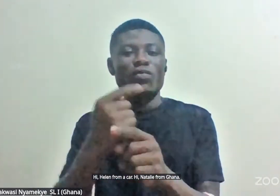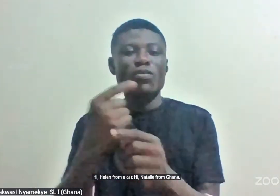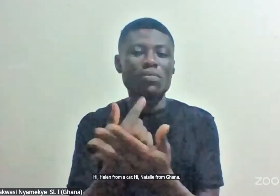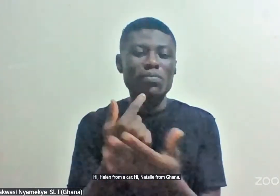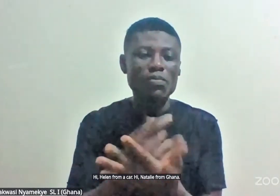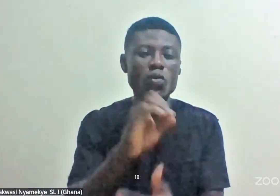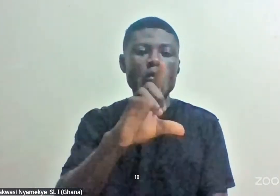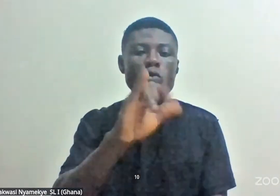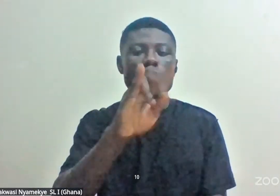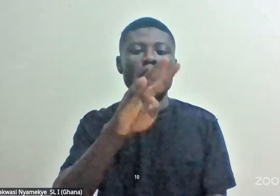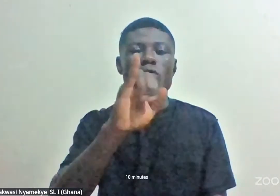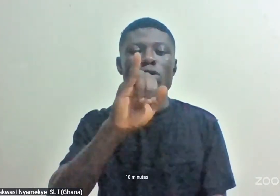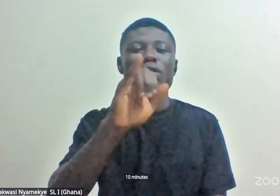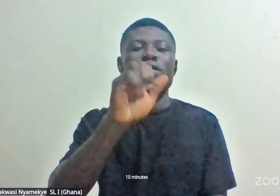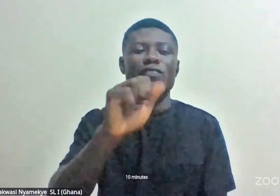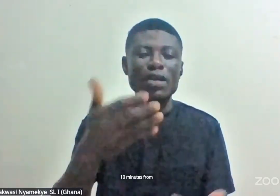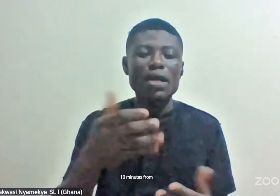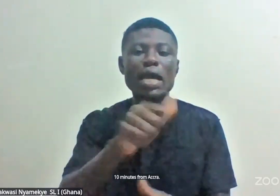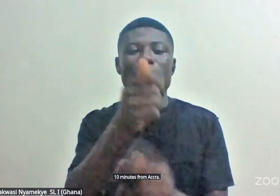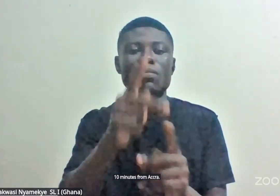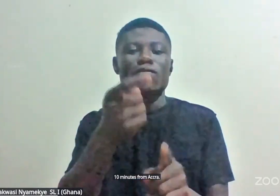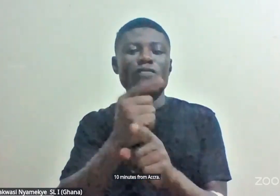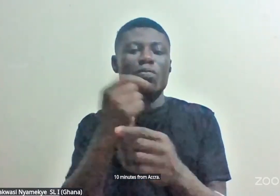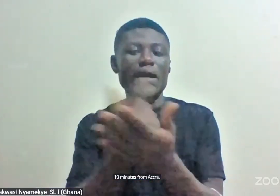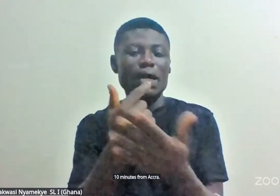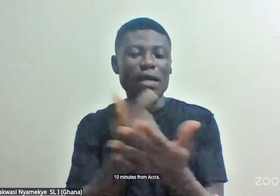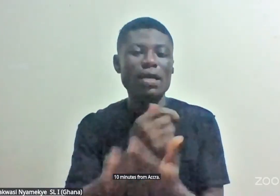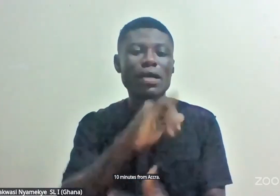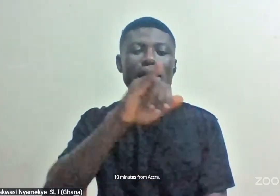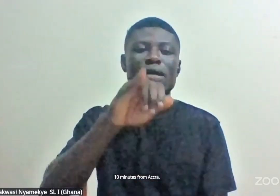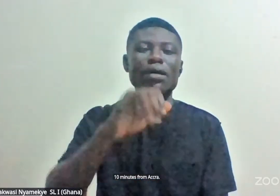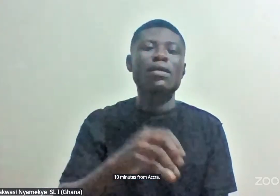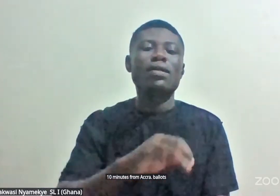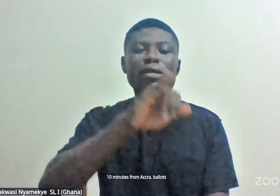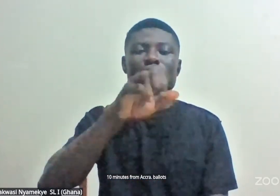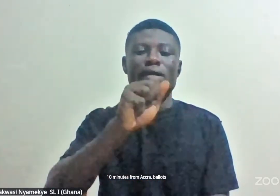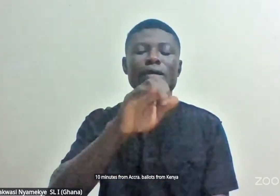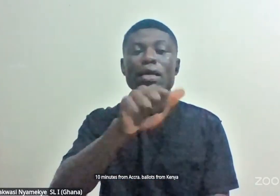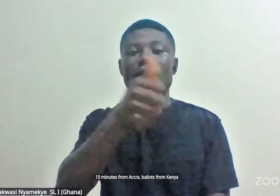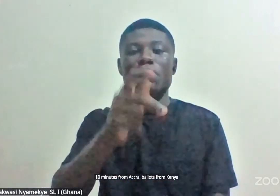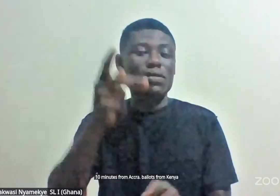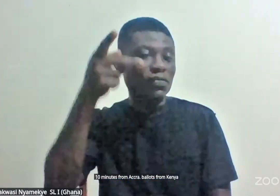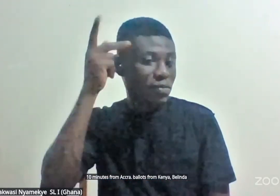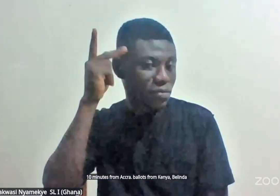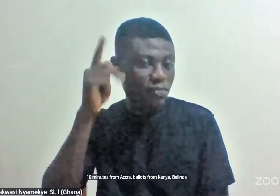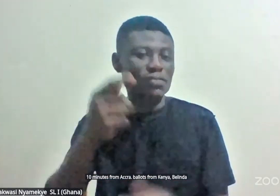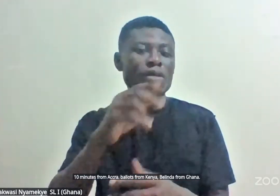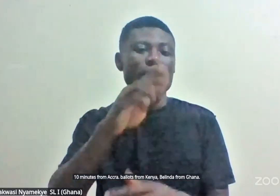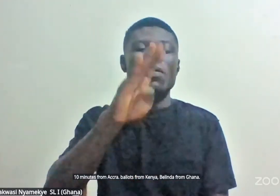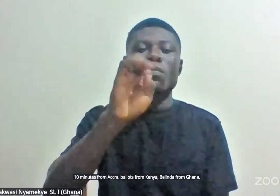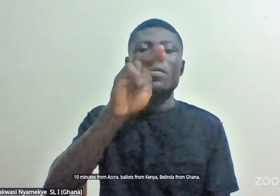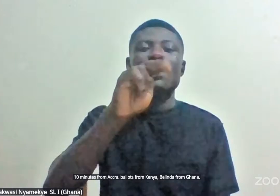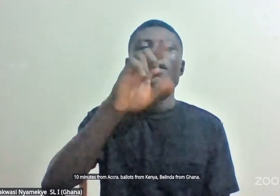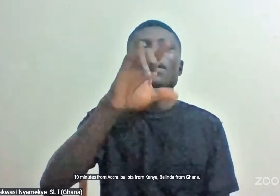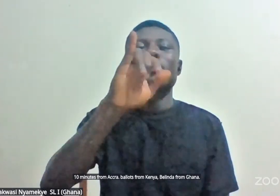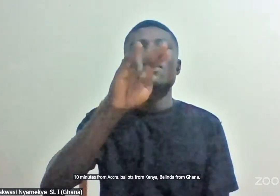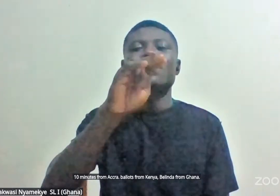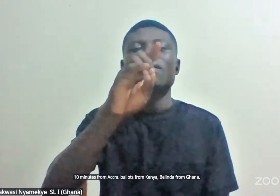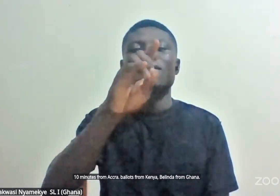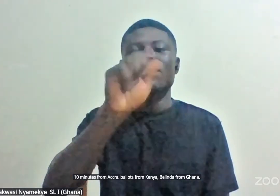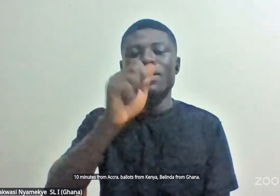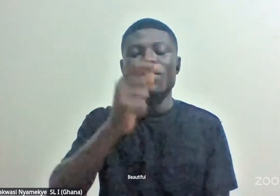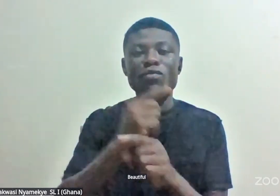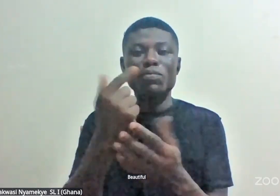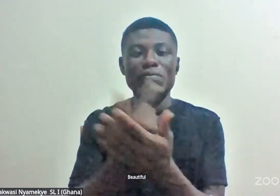Minette from Accra. Violet from Kenya. Belinda from Ghana. Beautiful. Linda